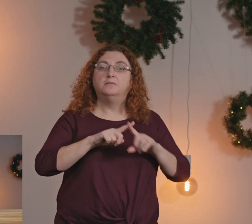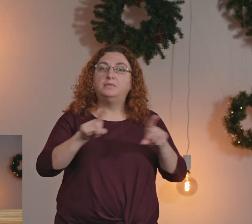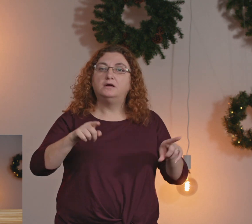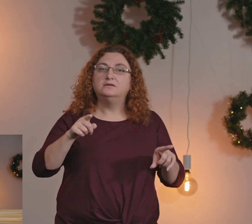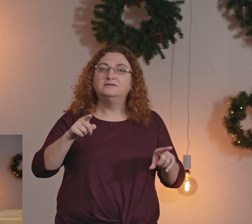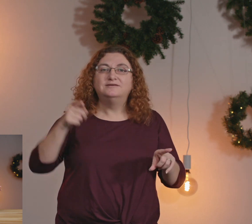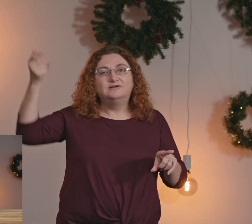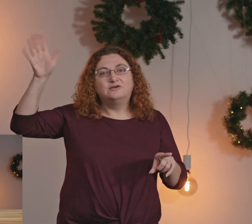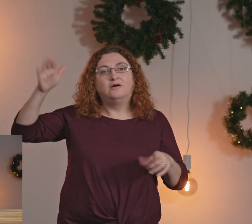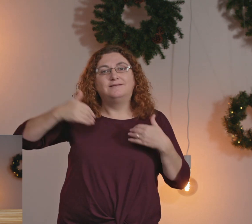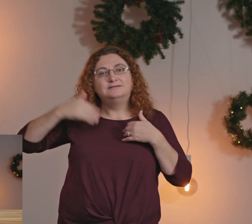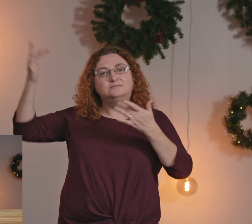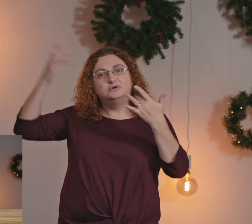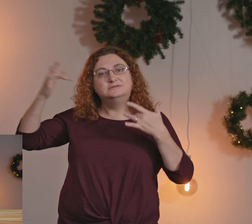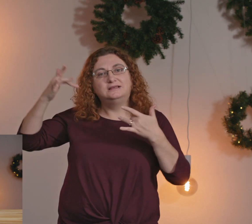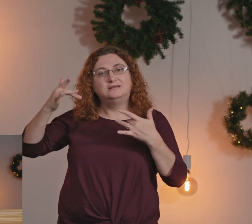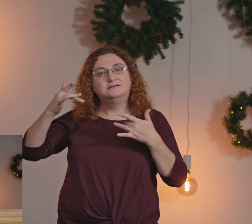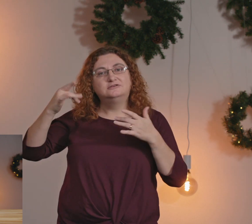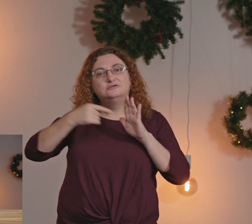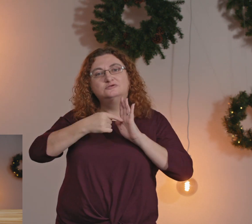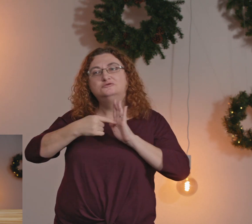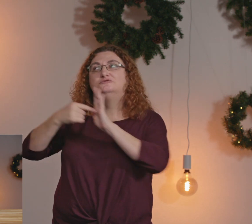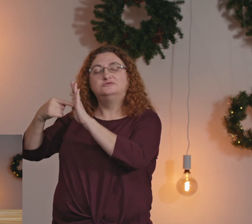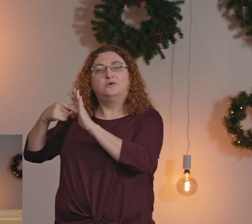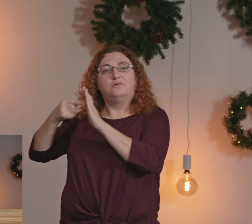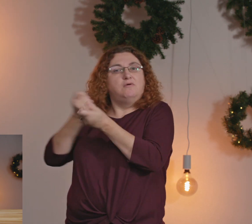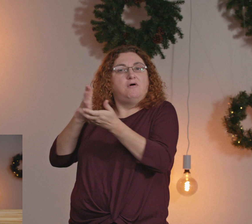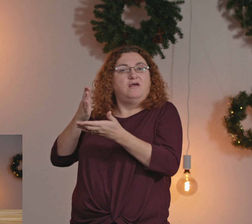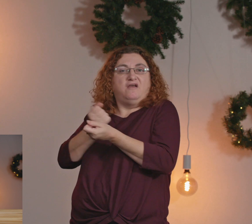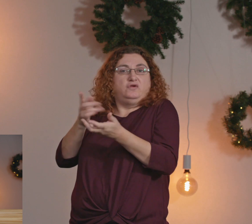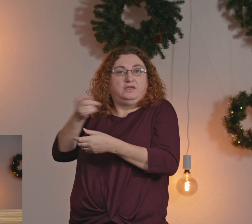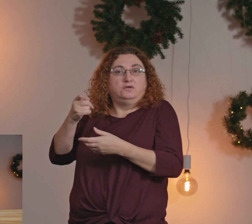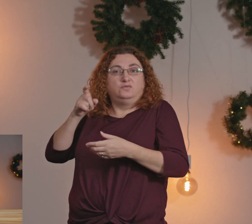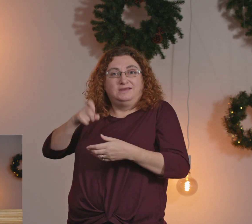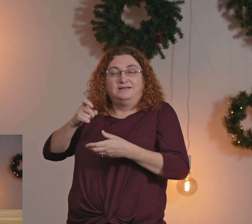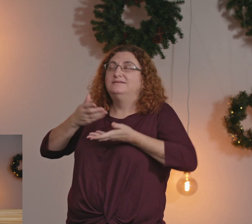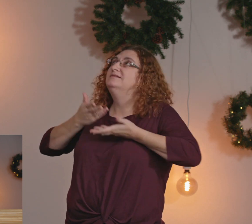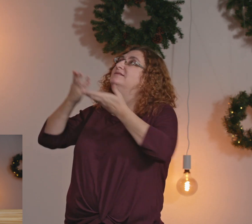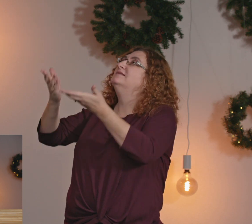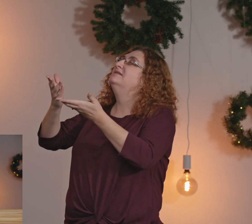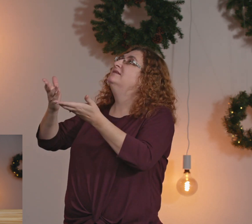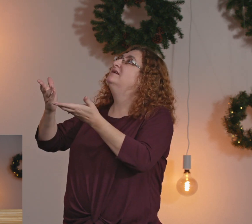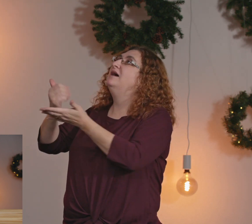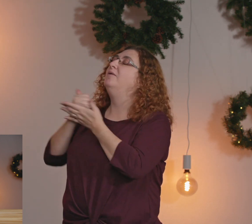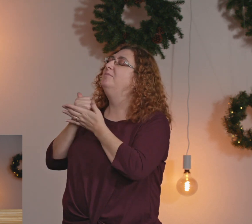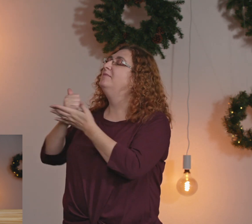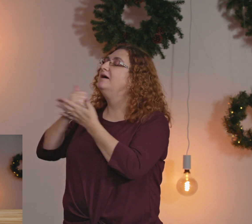me. I can't do all this stuff. Show your mercy to me. That's who you are, Lord, compassionate and gracious and kind.